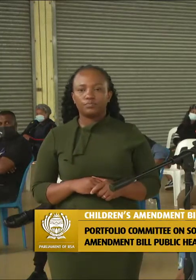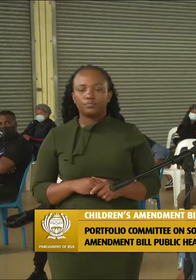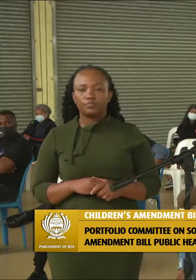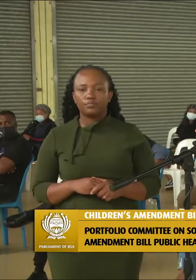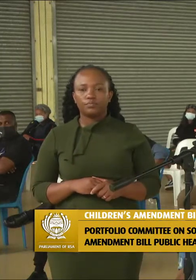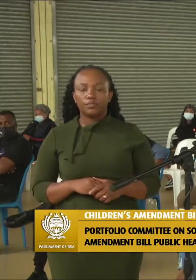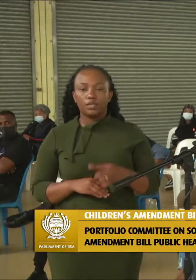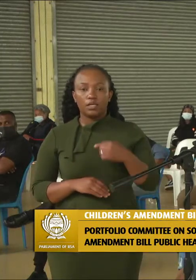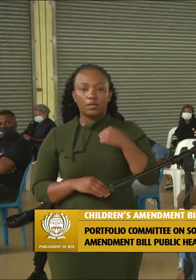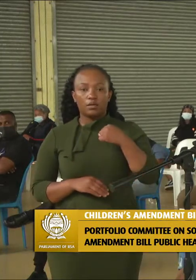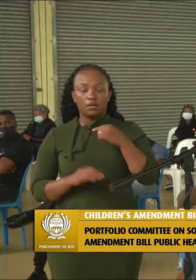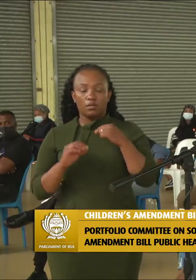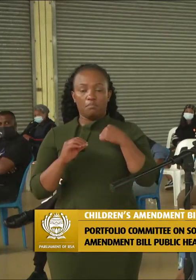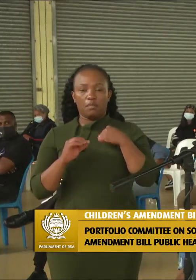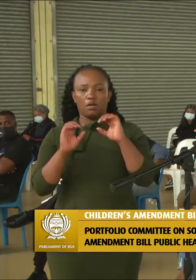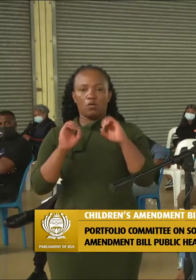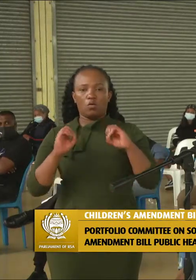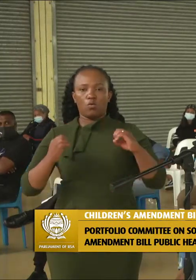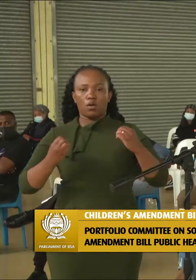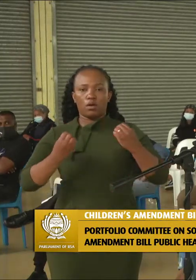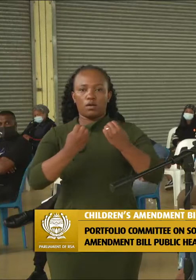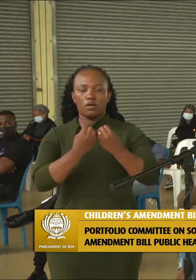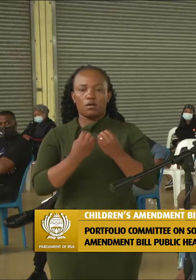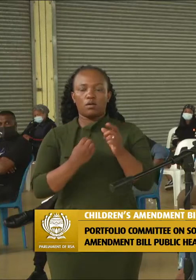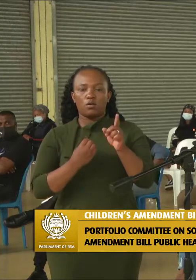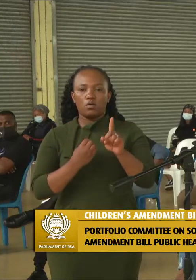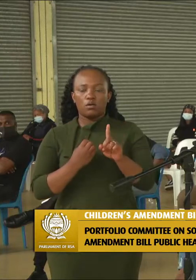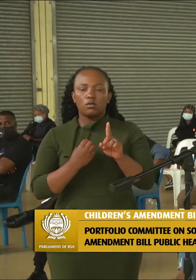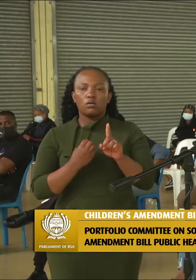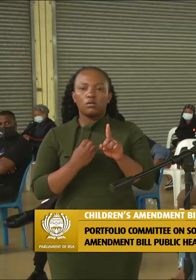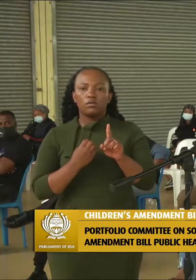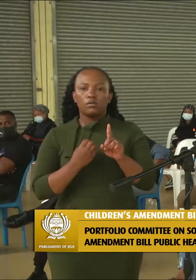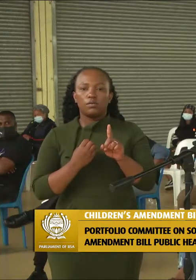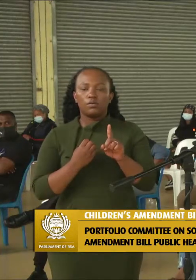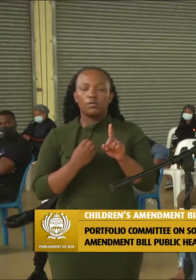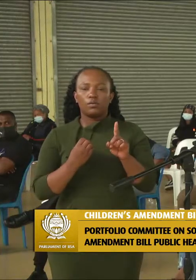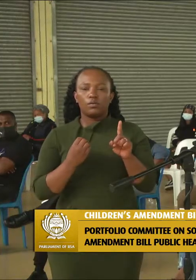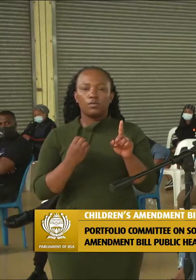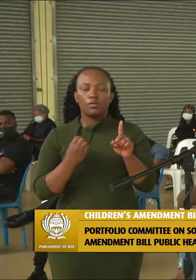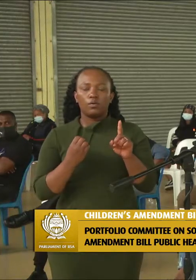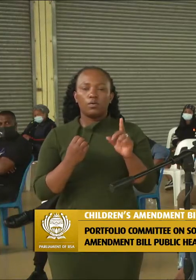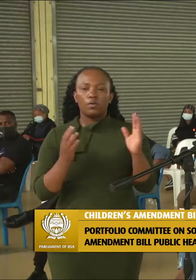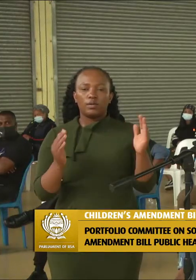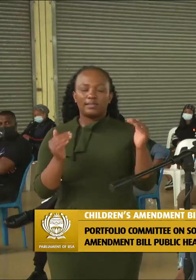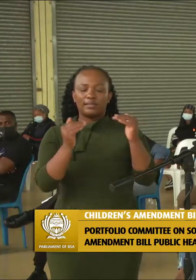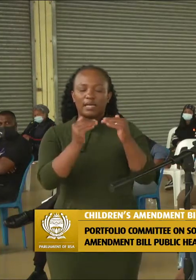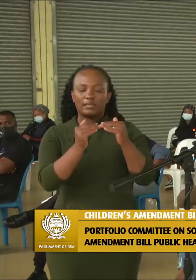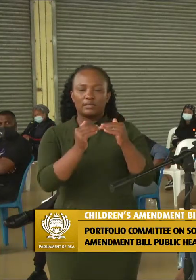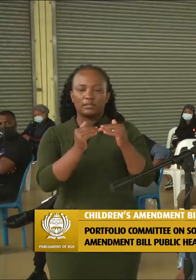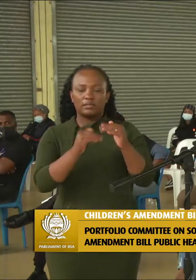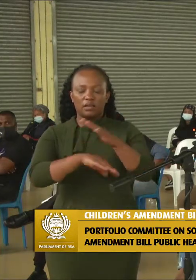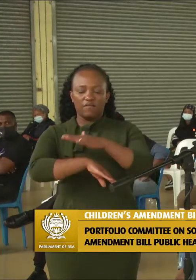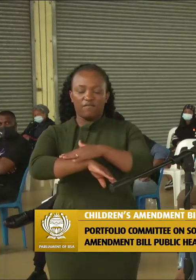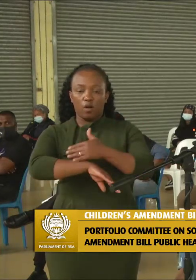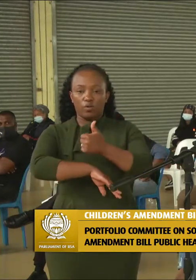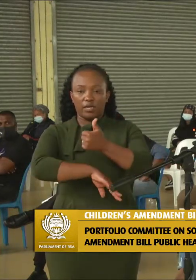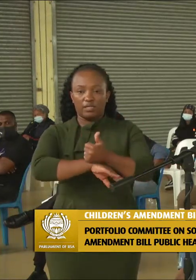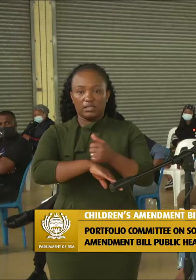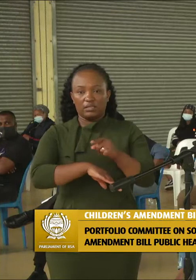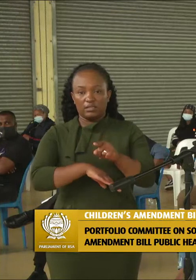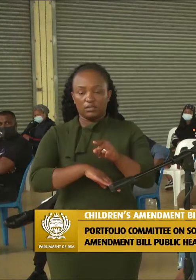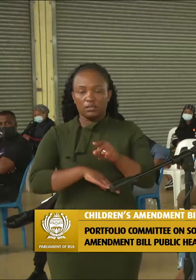Ngivela kwi-organization ekuthiwa the Just Forward Foundation. Sebenzi wethu ukulwa